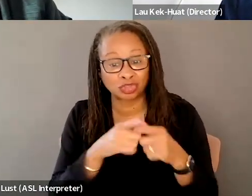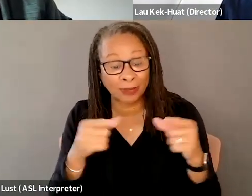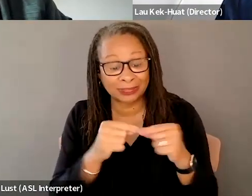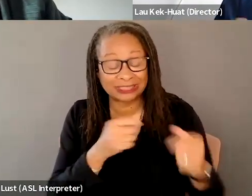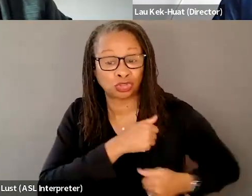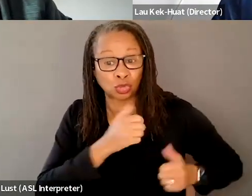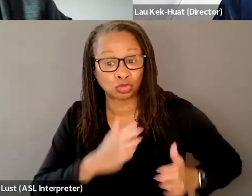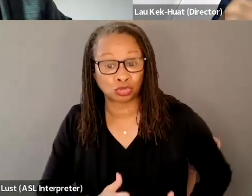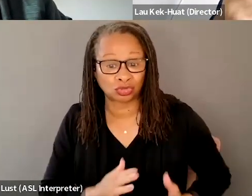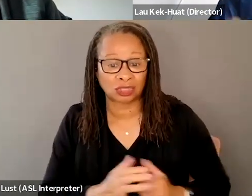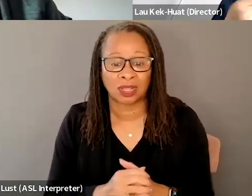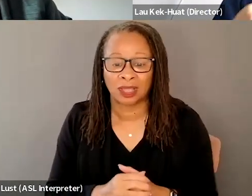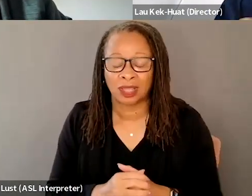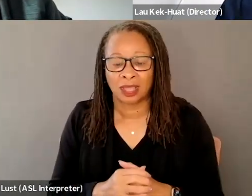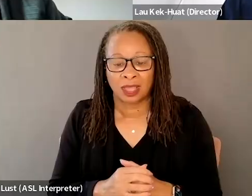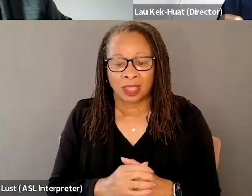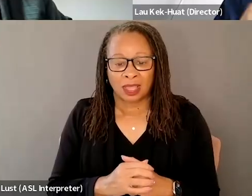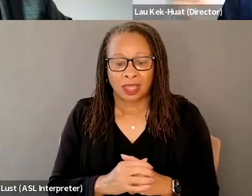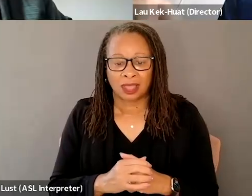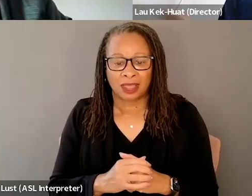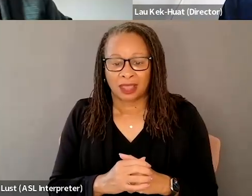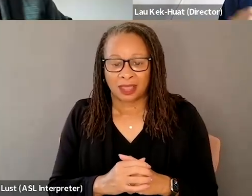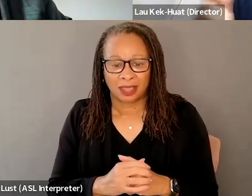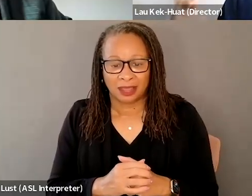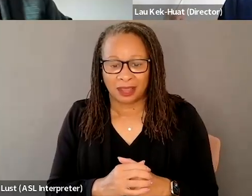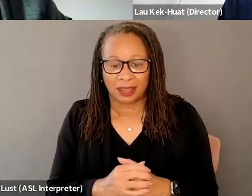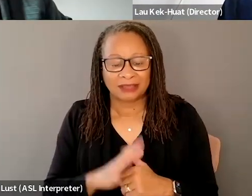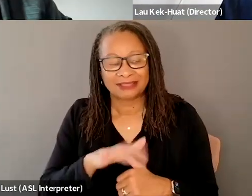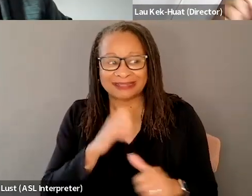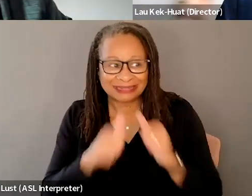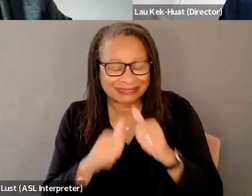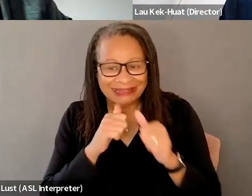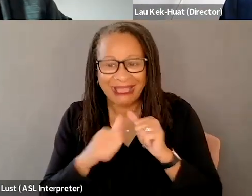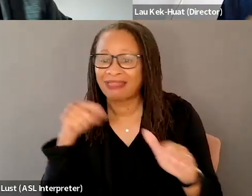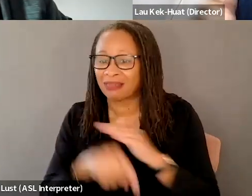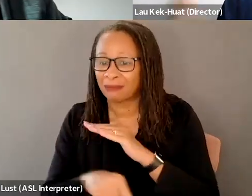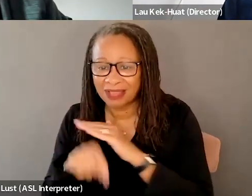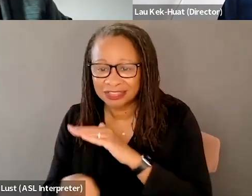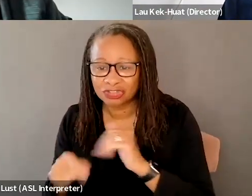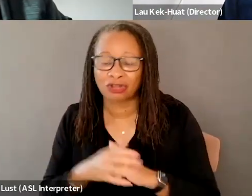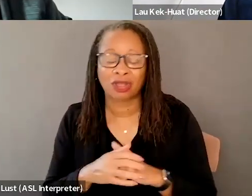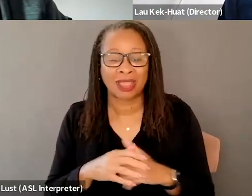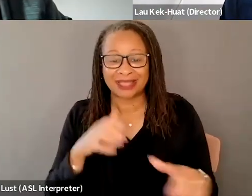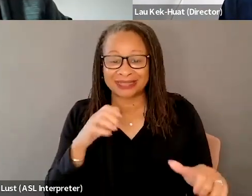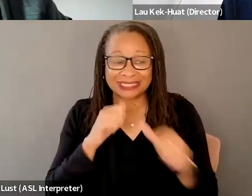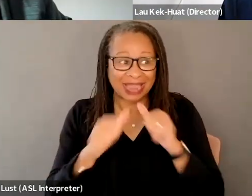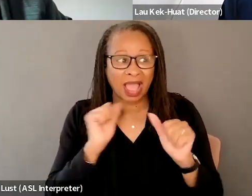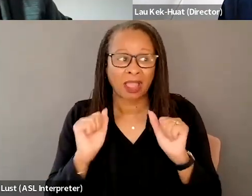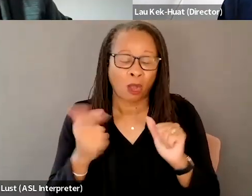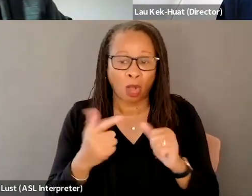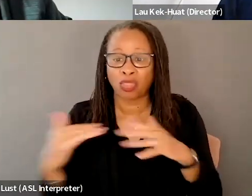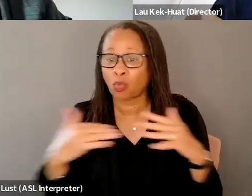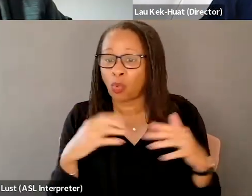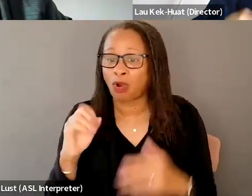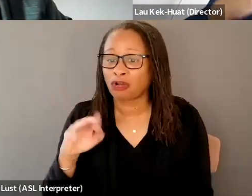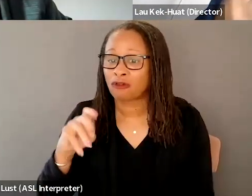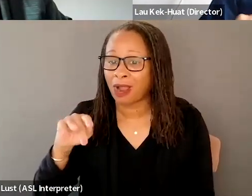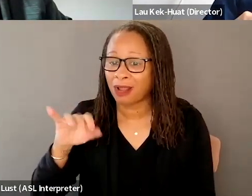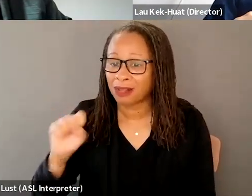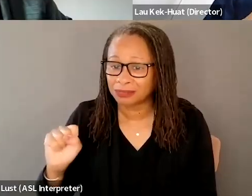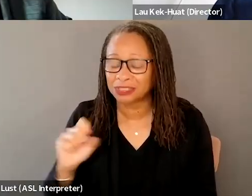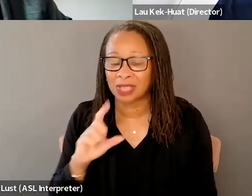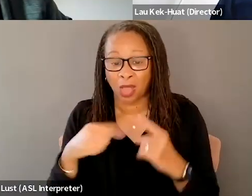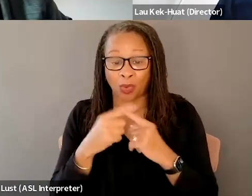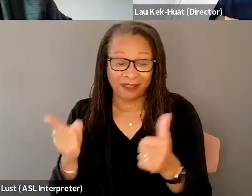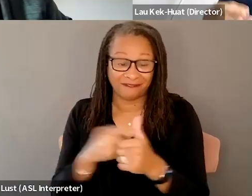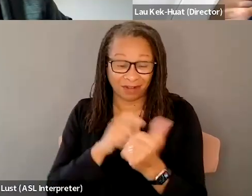soldiers. Those appear in my film that deny the massacre and deny all the war criminals. So when I first